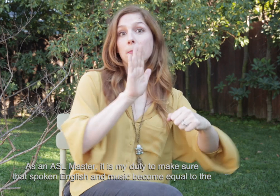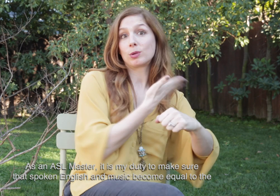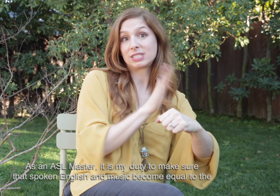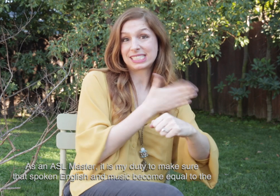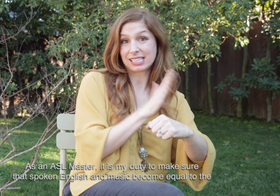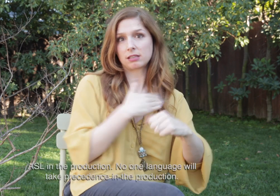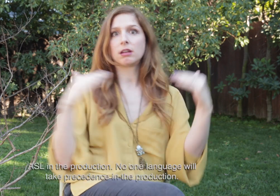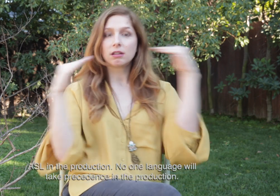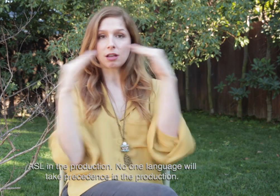Thank you. Thank you.